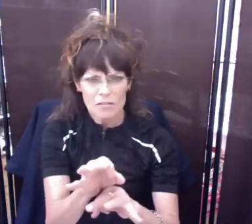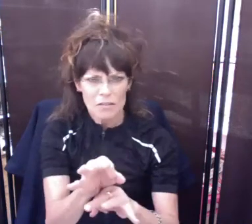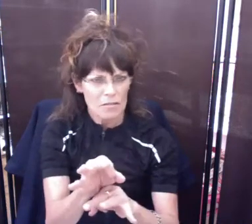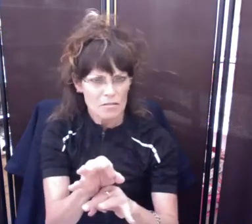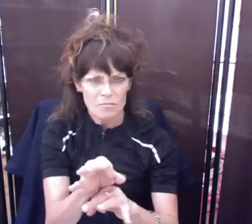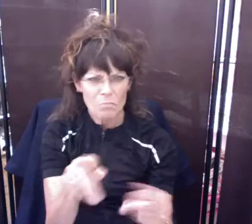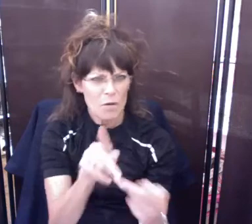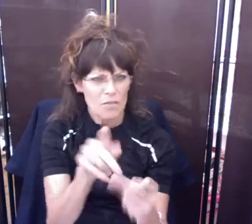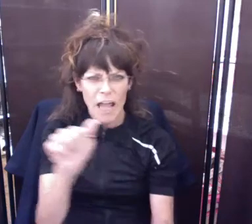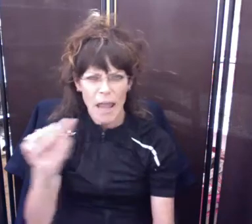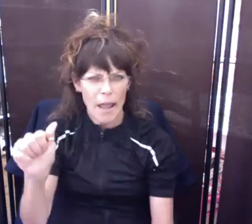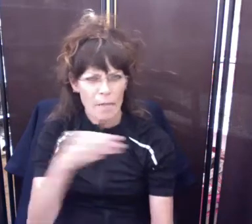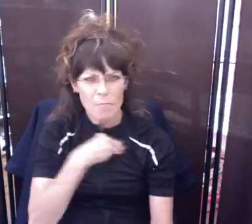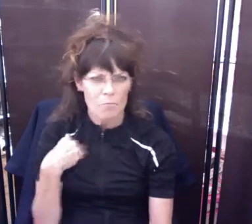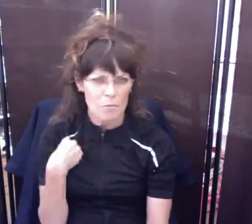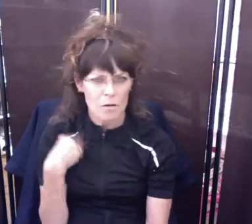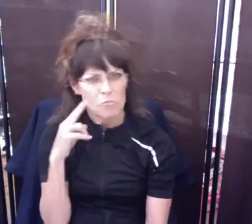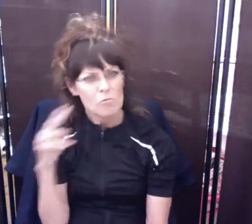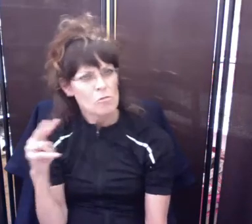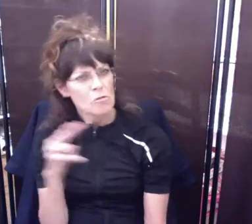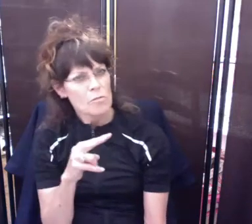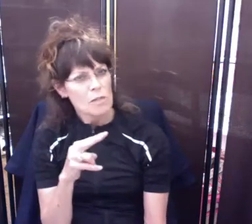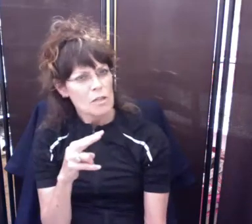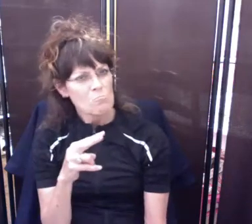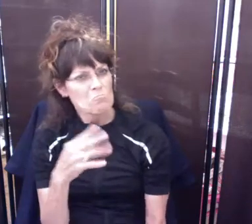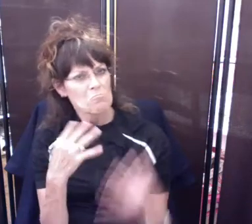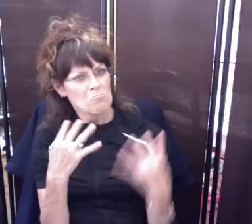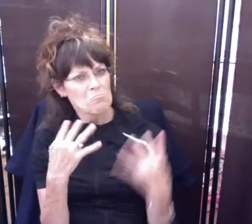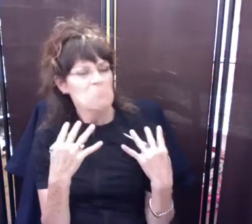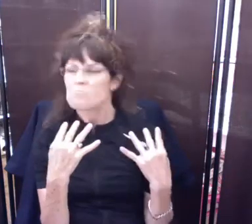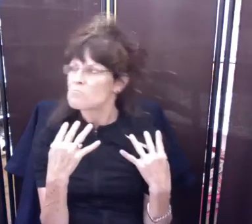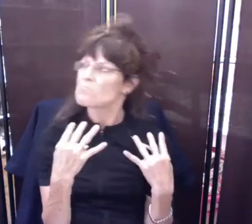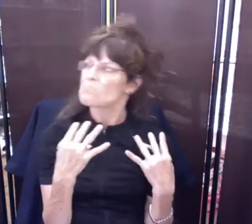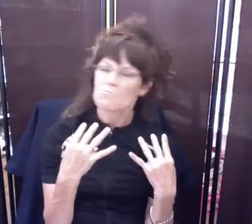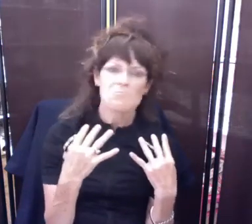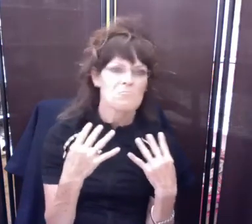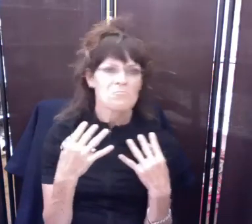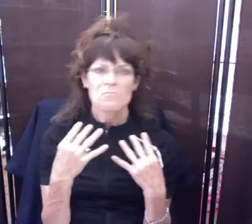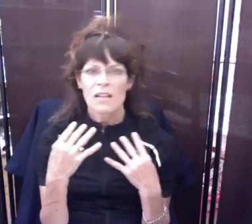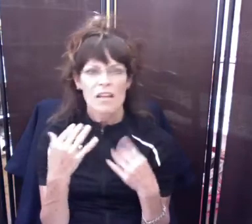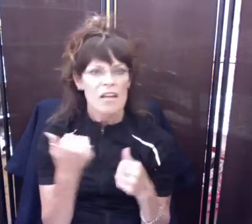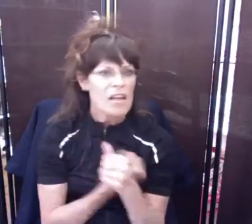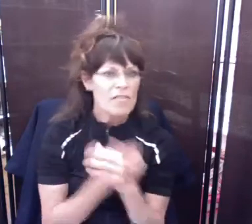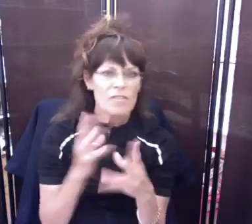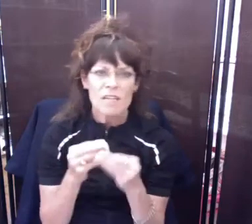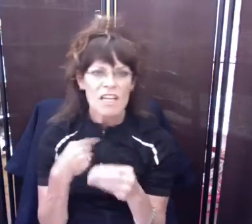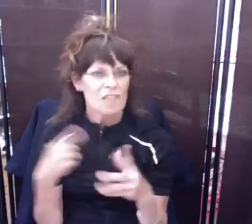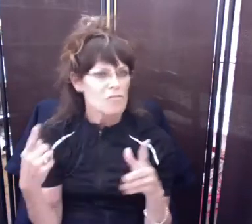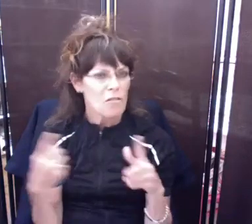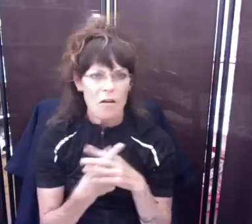at me from the outside, you would see that. Every meeting you go to, I'm there. I go early, I stay